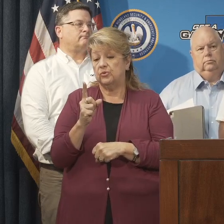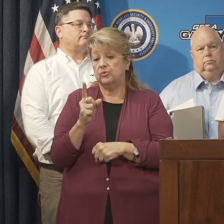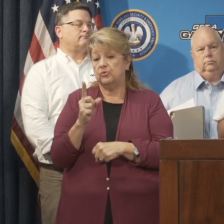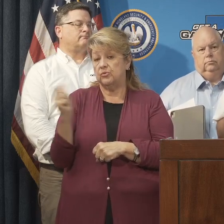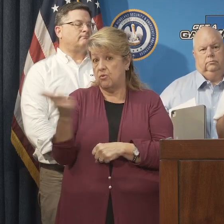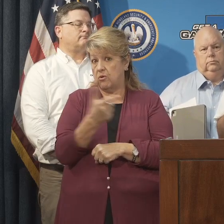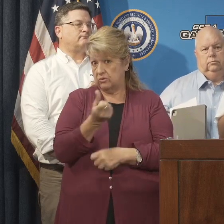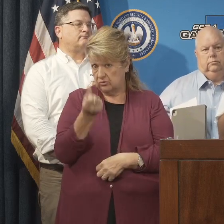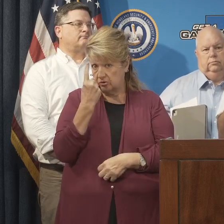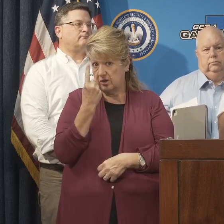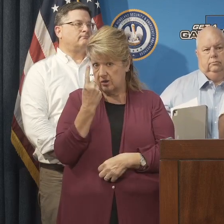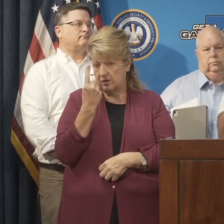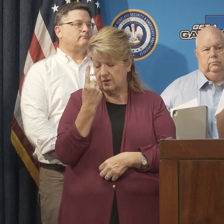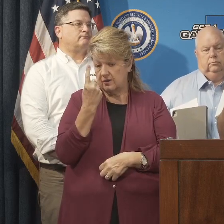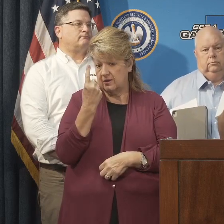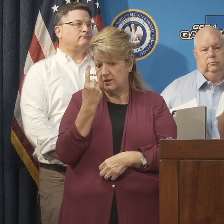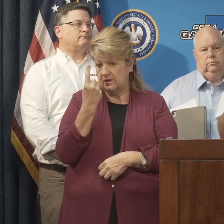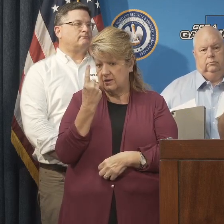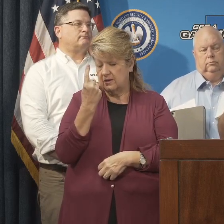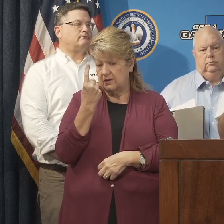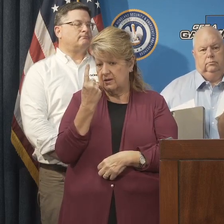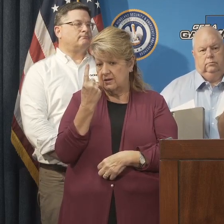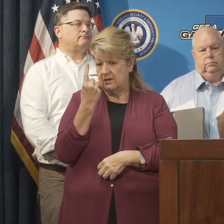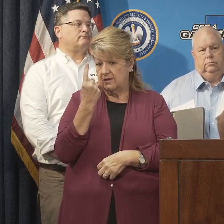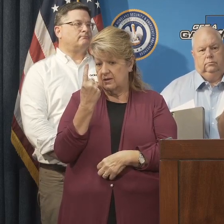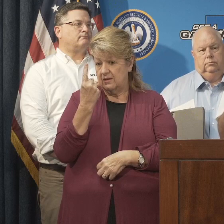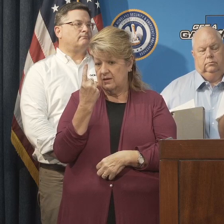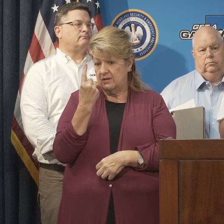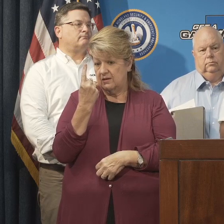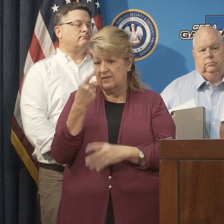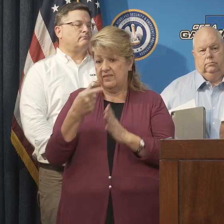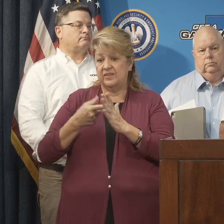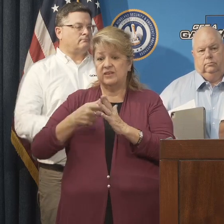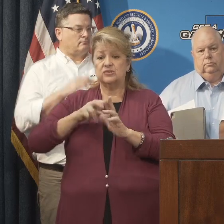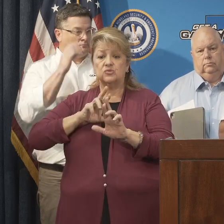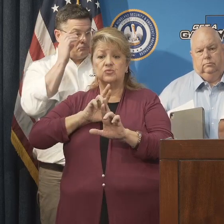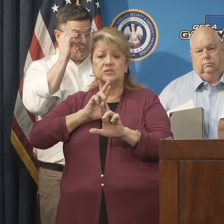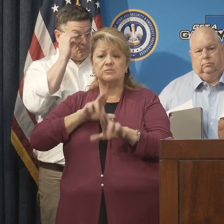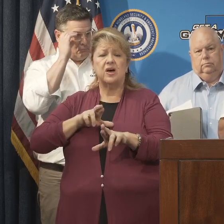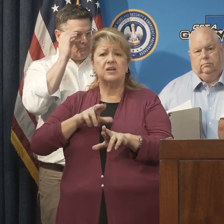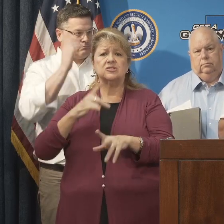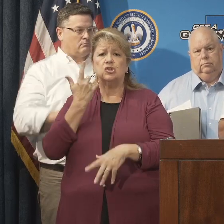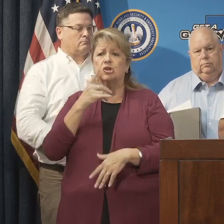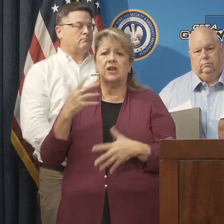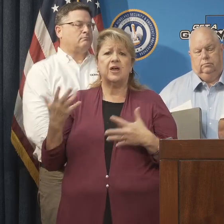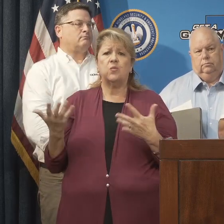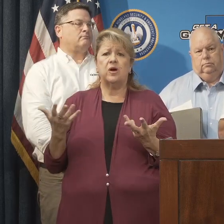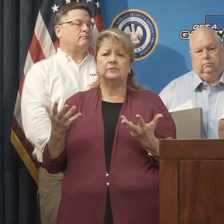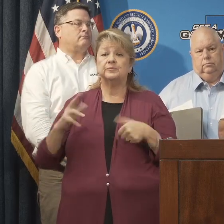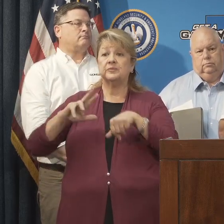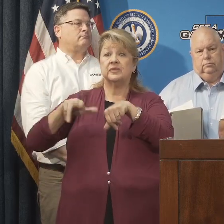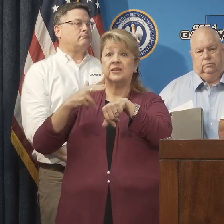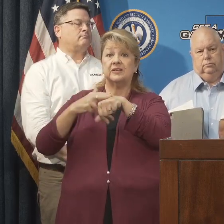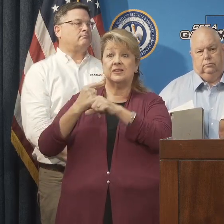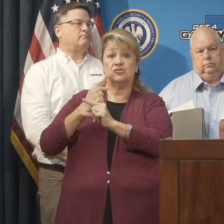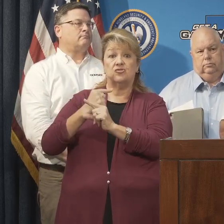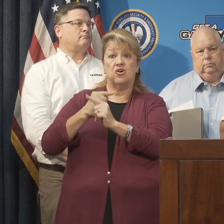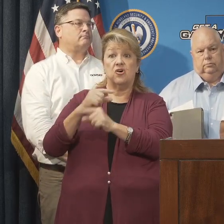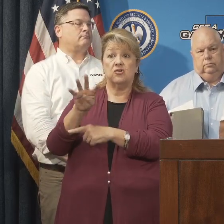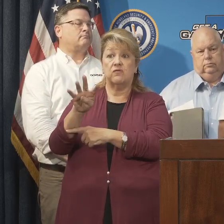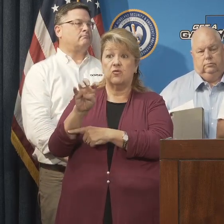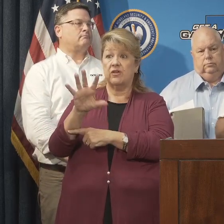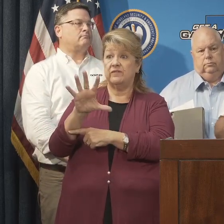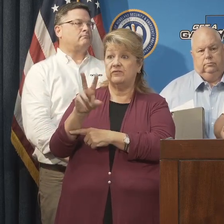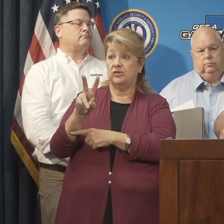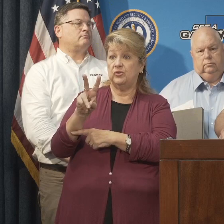Everybody understands just the scope of the response, at least in part. The National Guard has